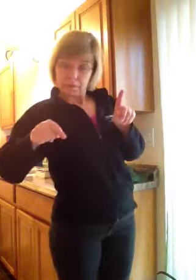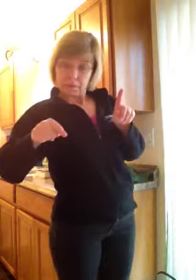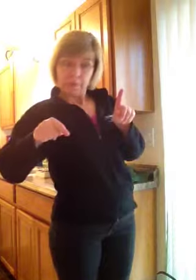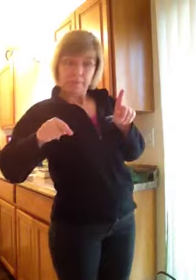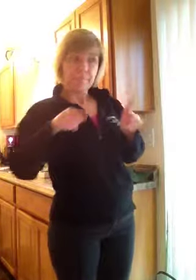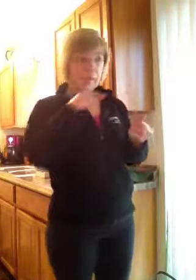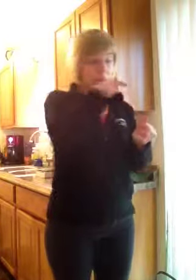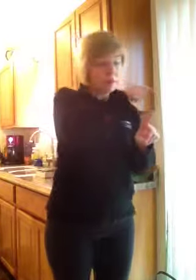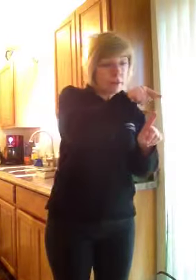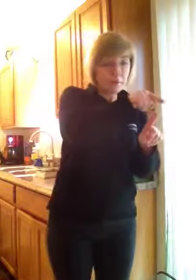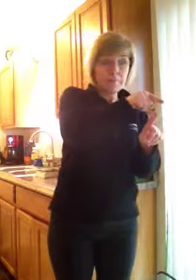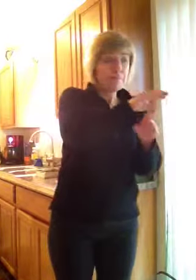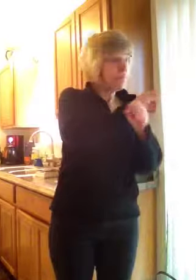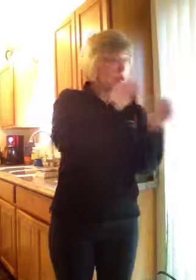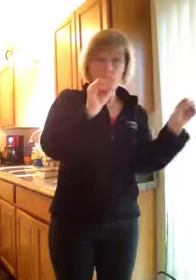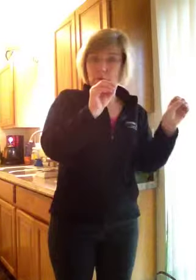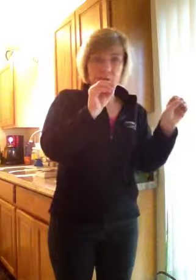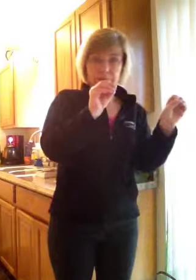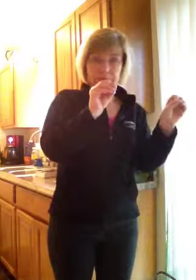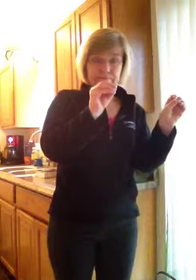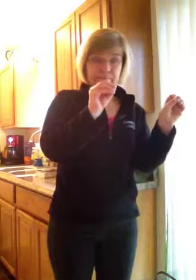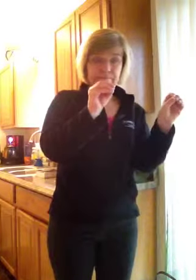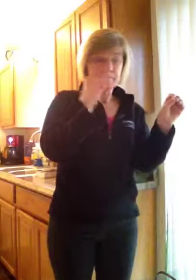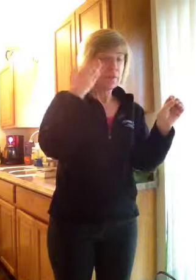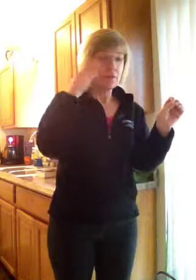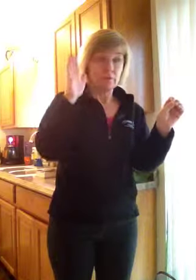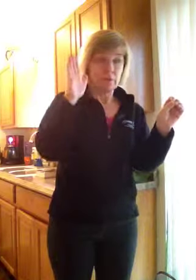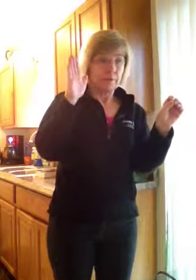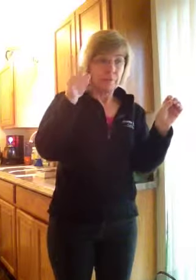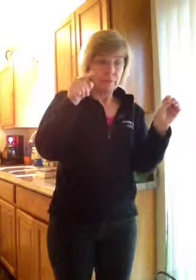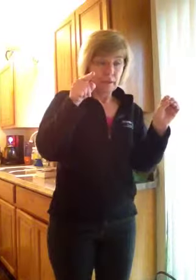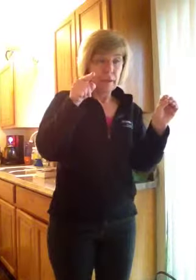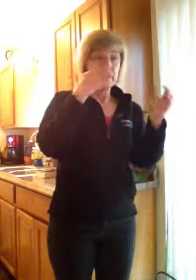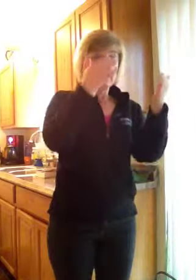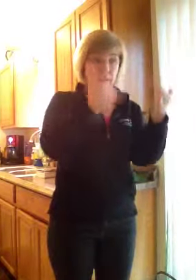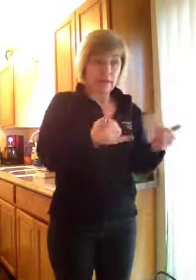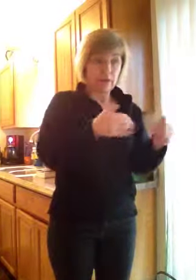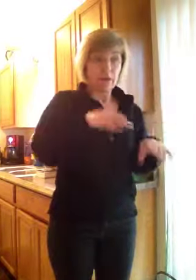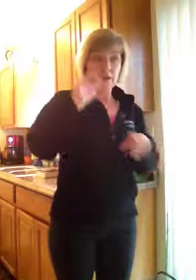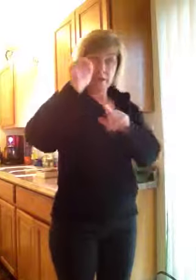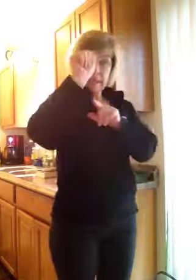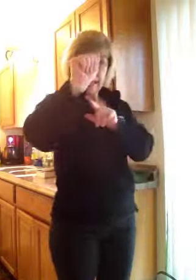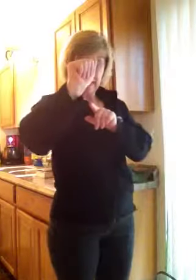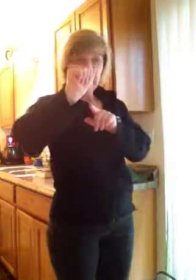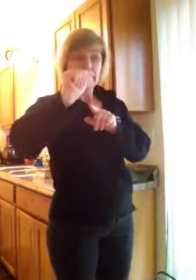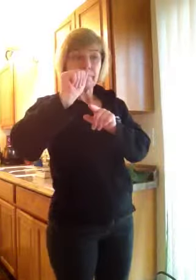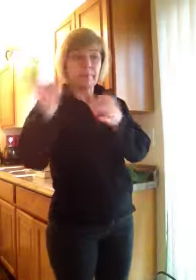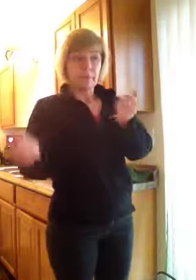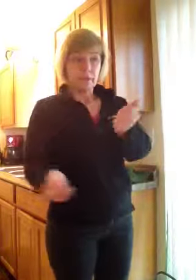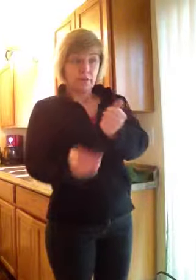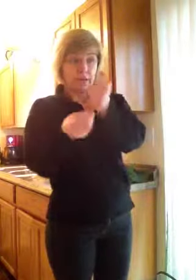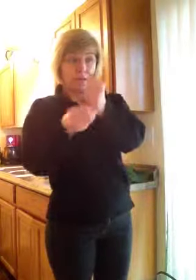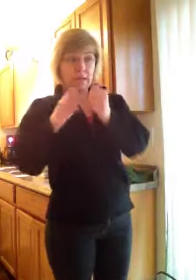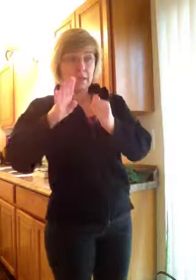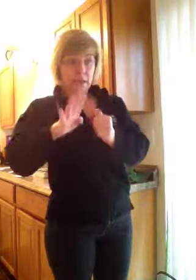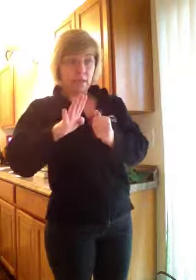must be 180 degrees, we can just add up the angles that we do know, and then we subtract that from 180 degrees